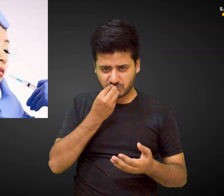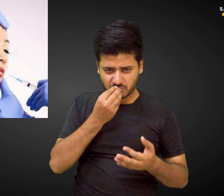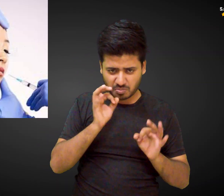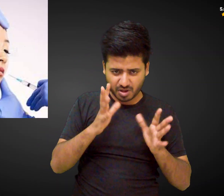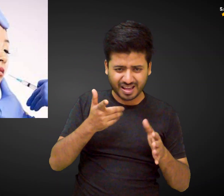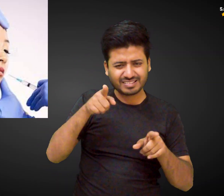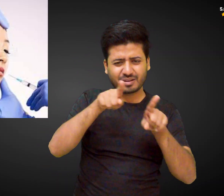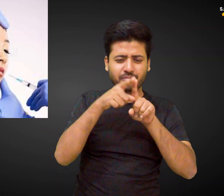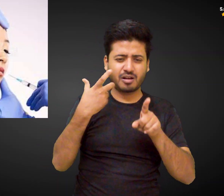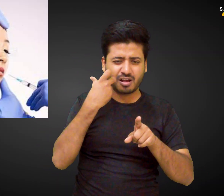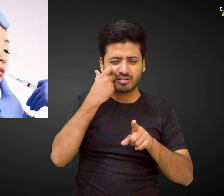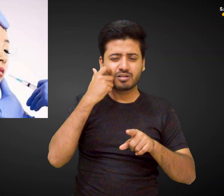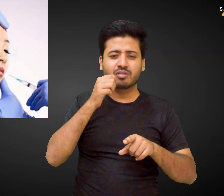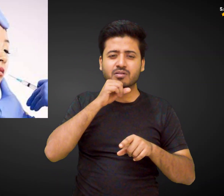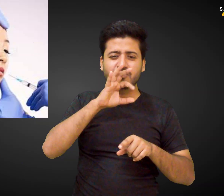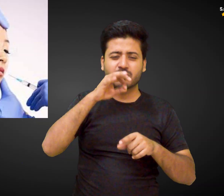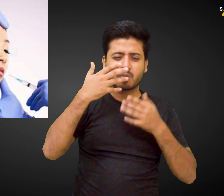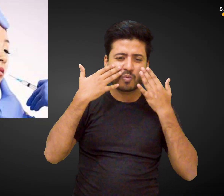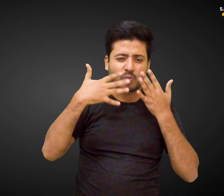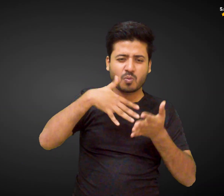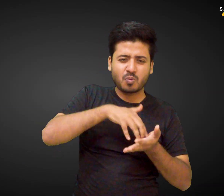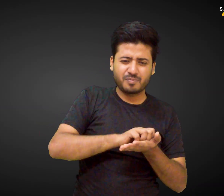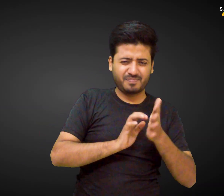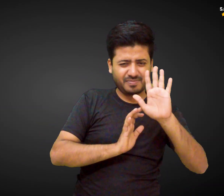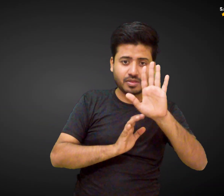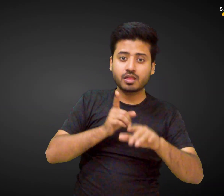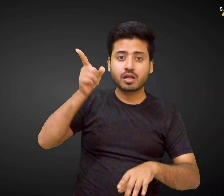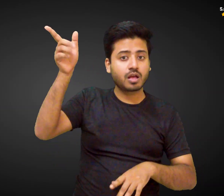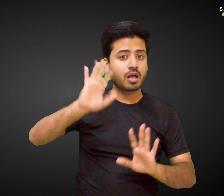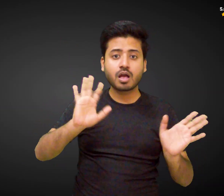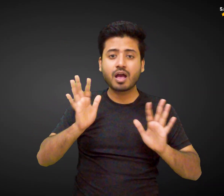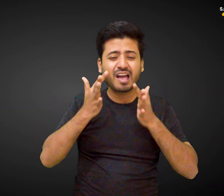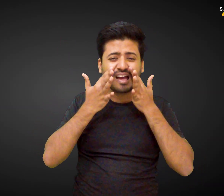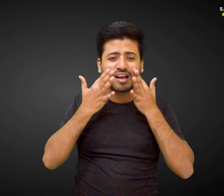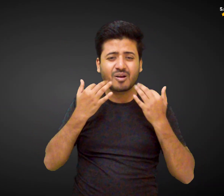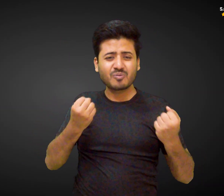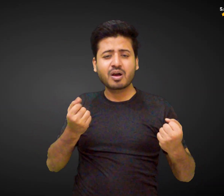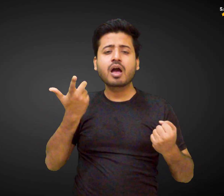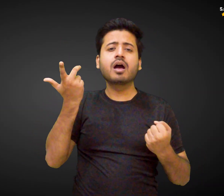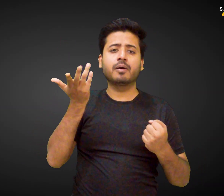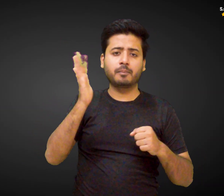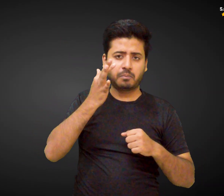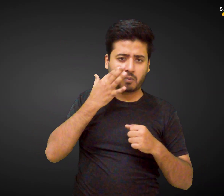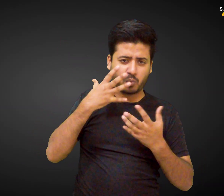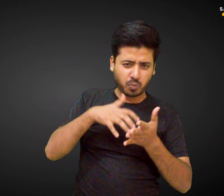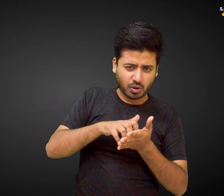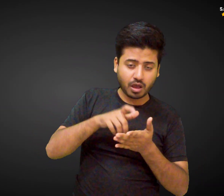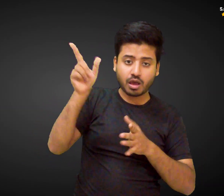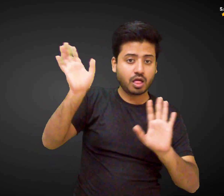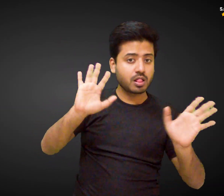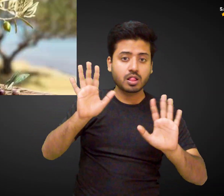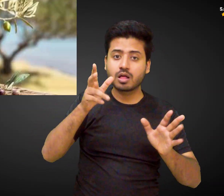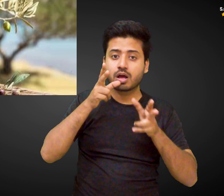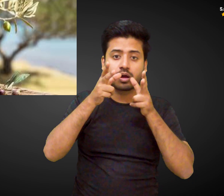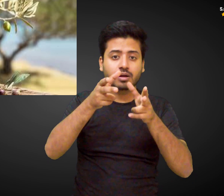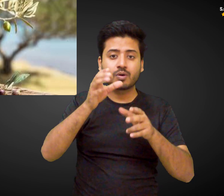appearance. Dietary choices. They consume a diet rich in vegetables, fruits, nuts, fish, and whole